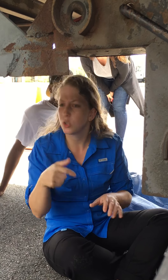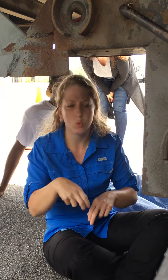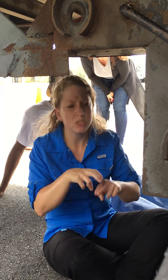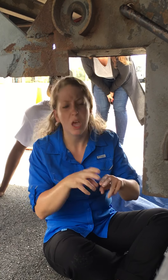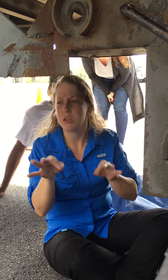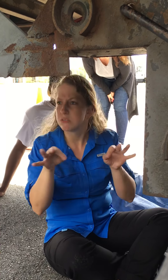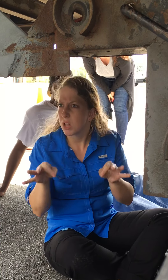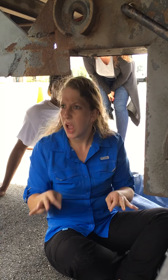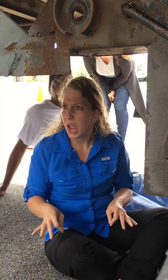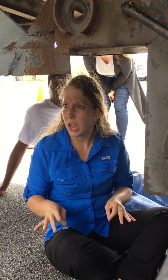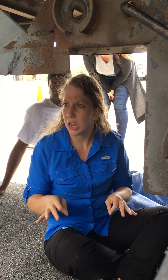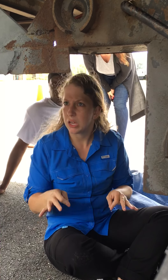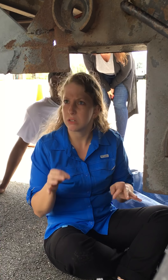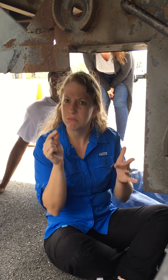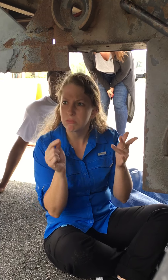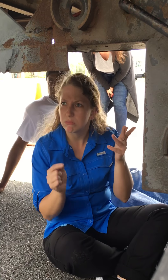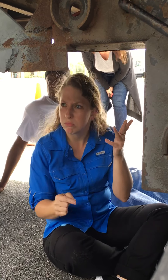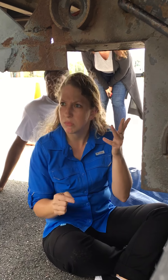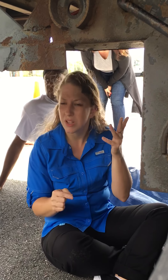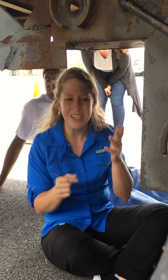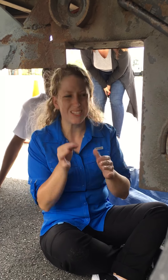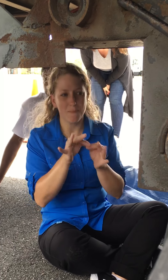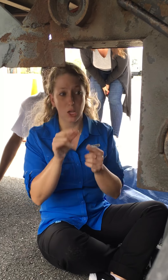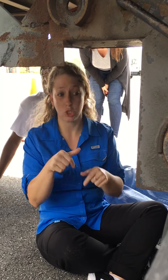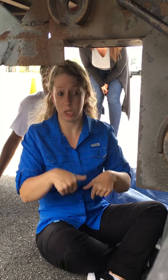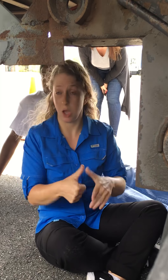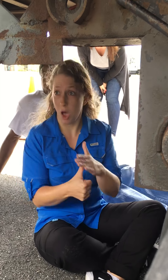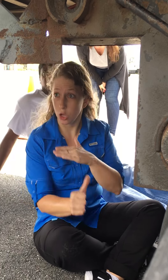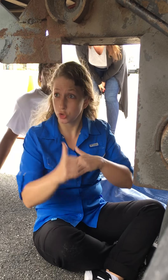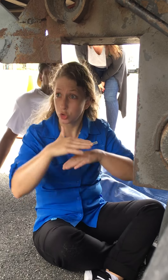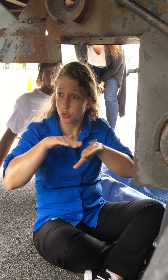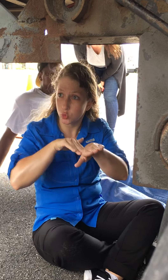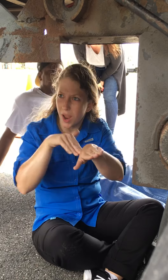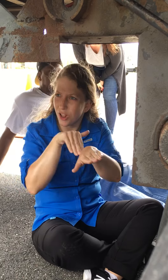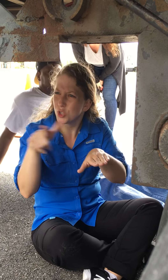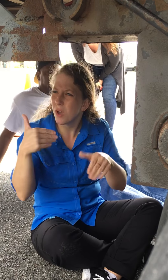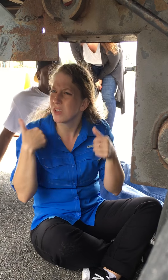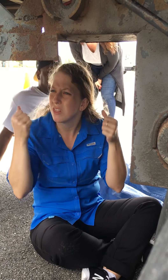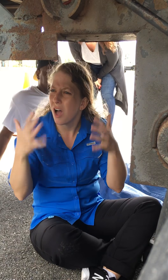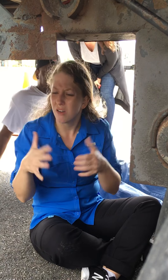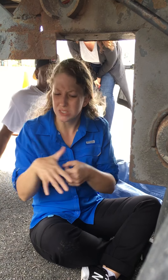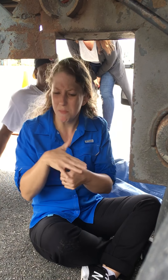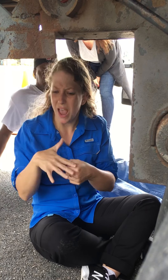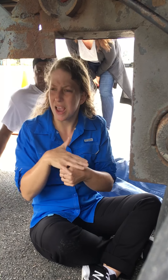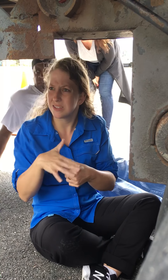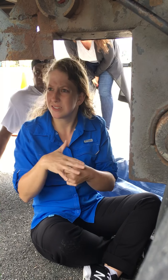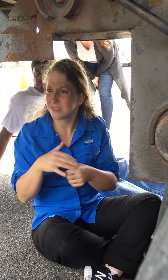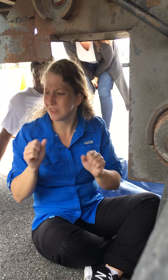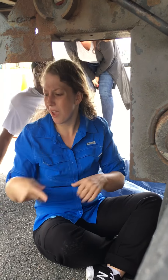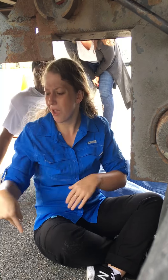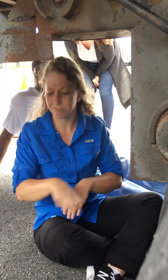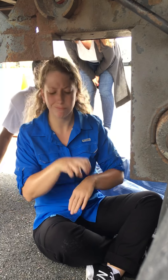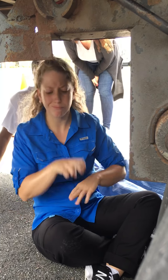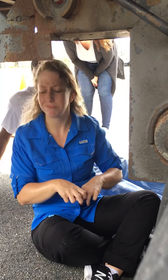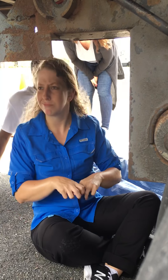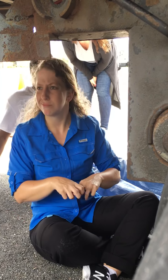right, especially under the trailer here, because you got so much room to work. Just crawl up under here. If I have a student that crawls up under here and they start inspecting, I'm just gonna